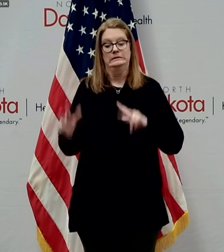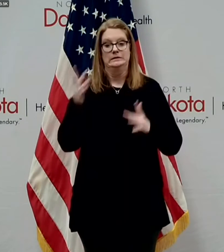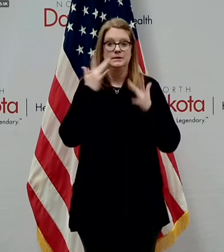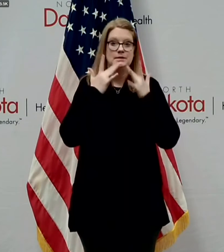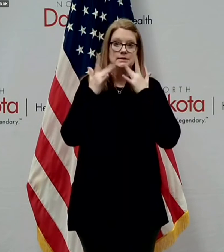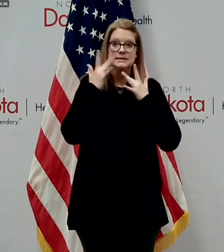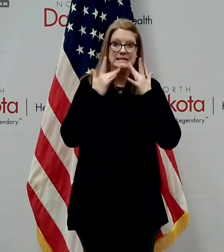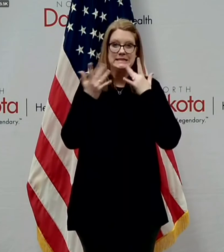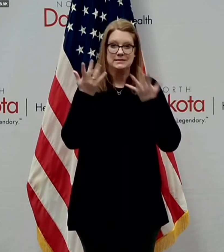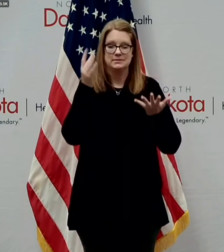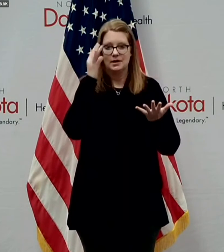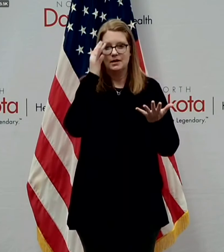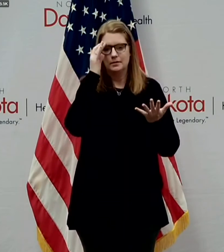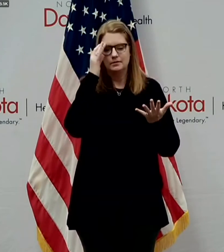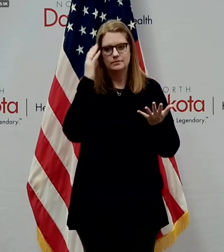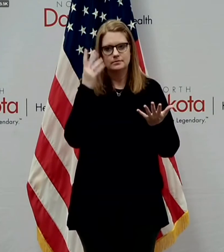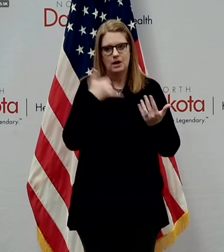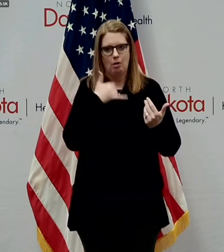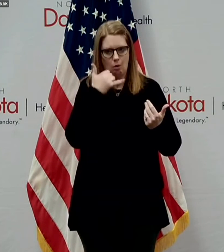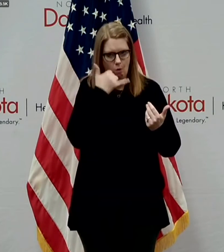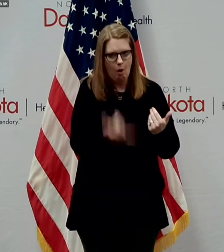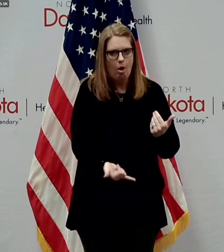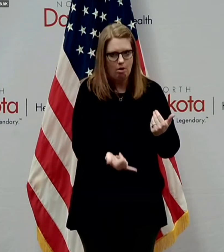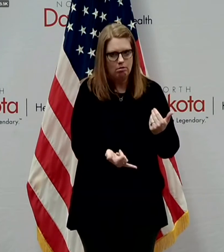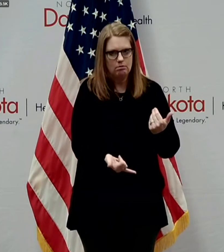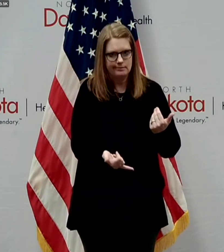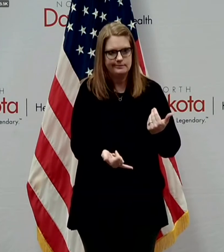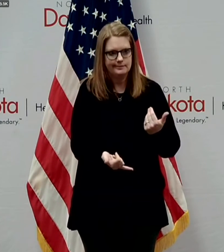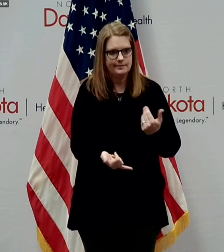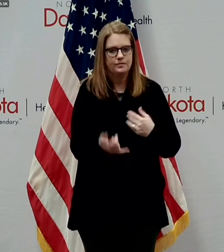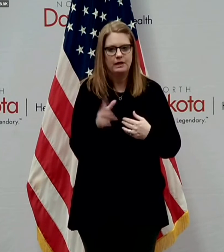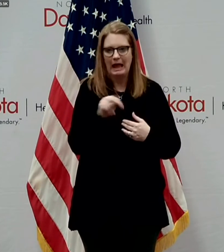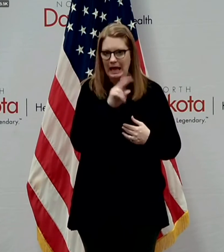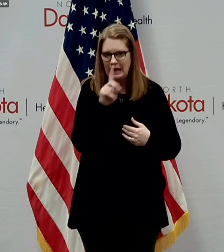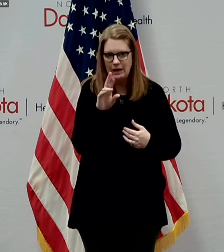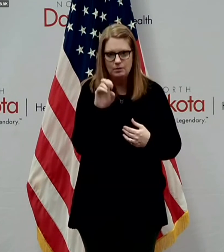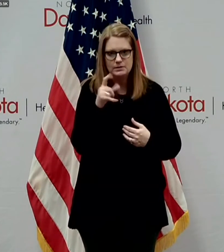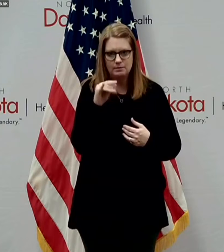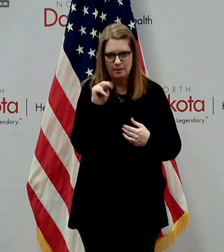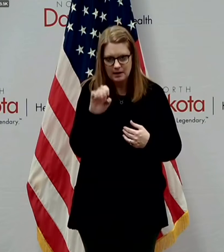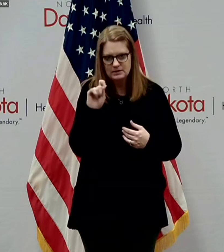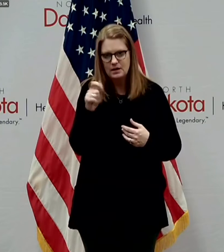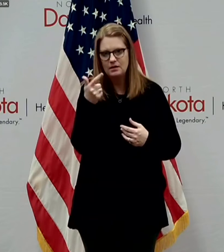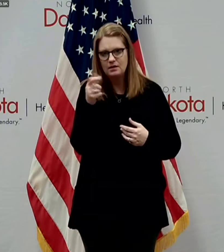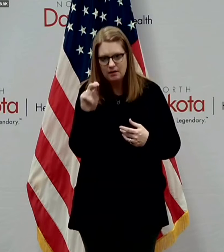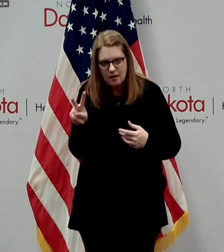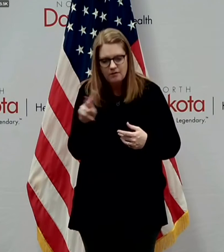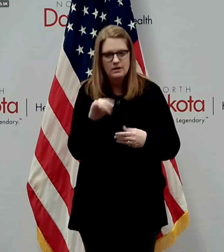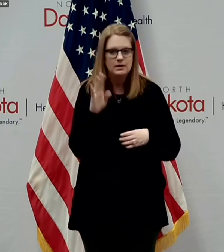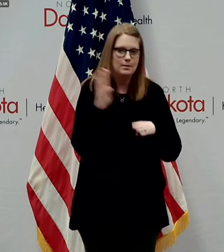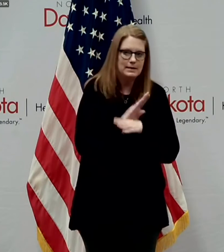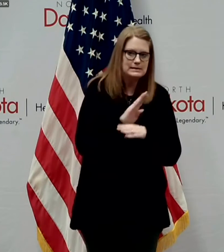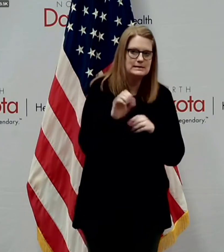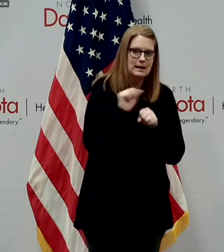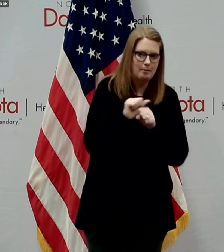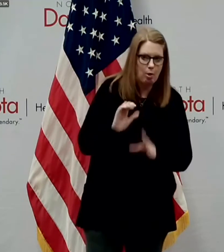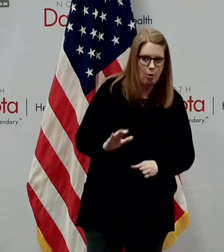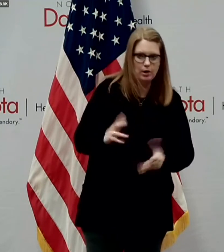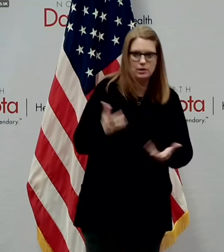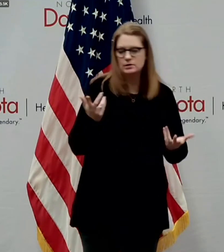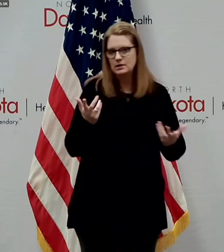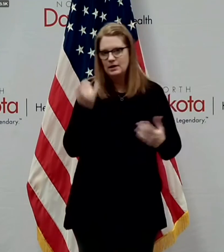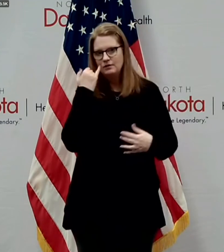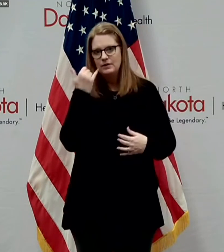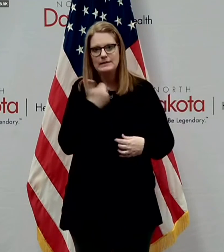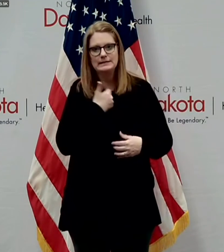be, again, calling, go to ndresponse.gov, go to businesses and employers, even if you're